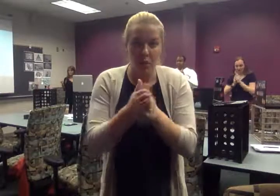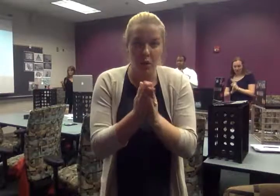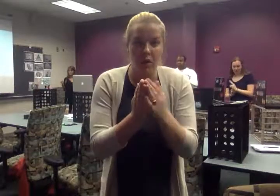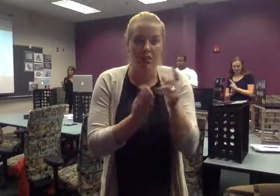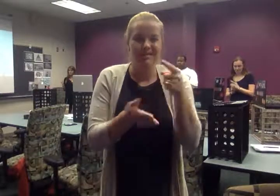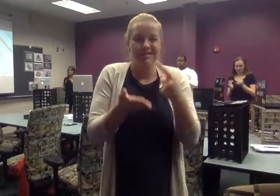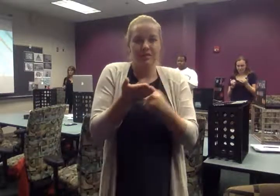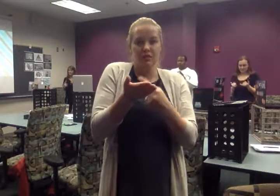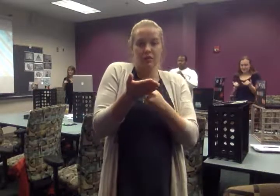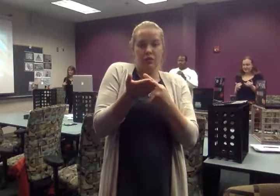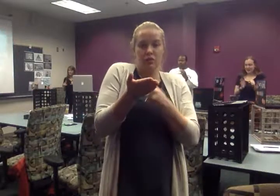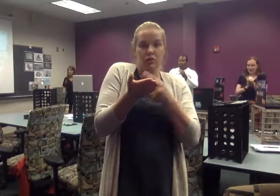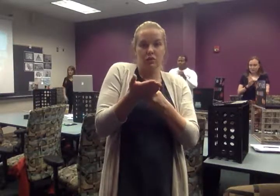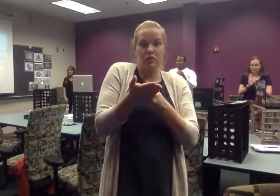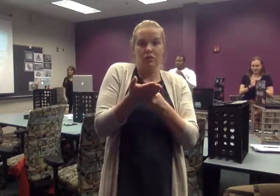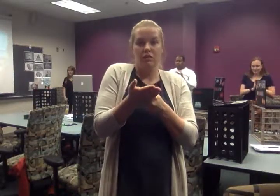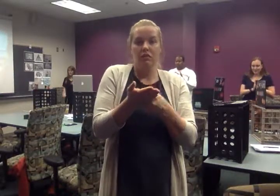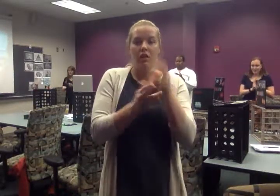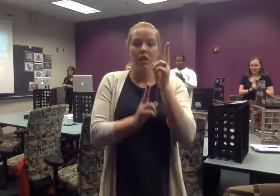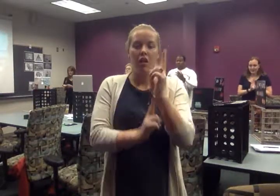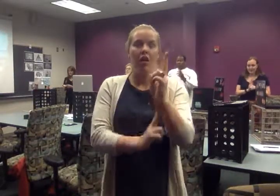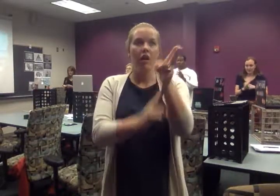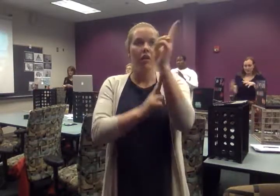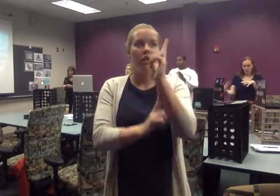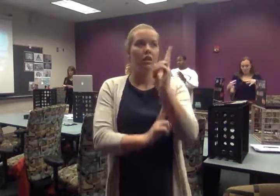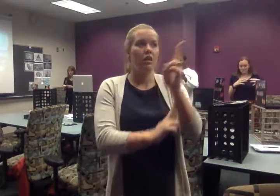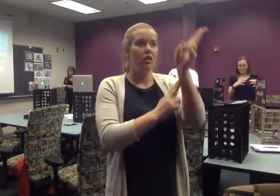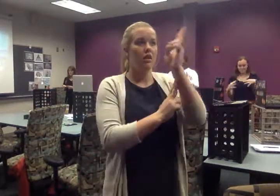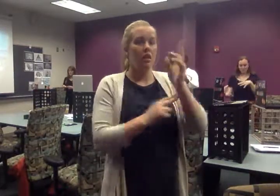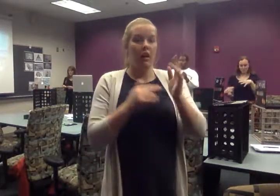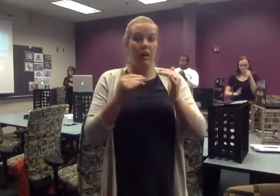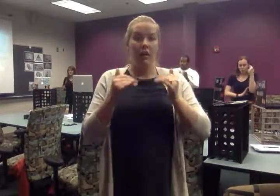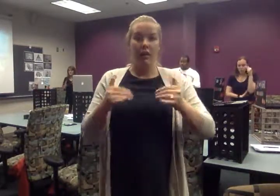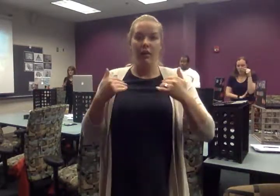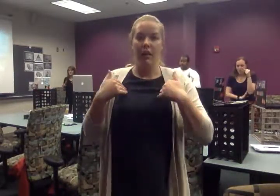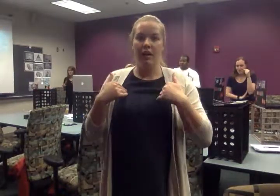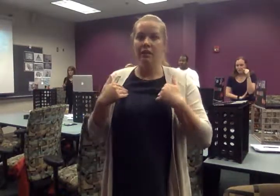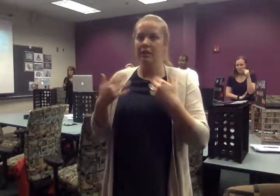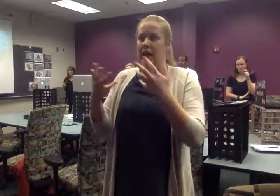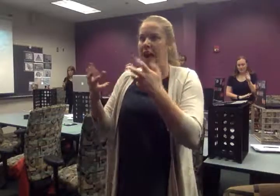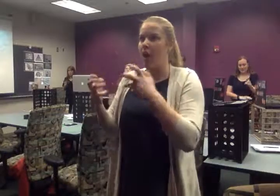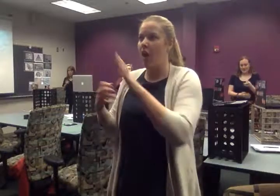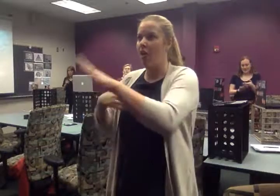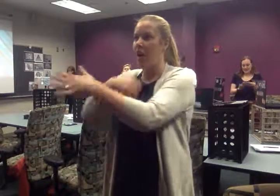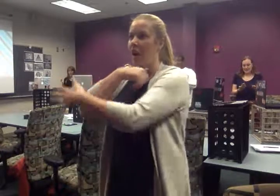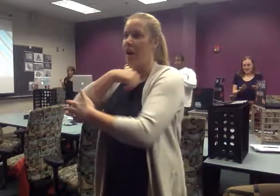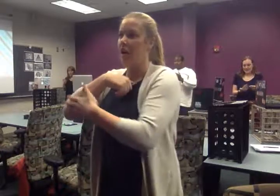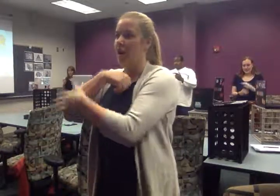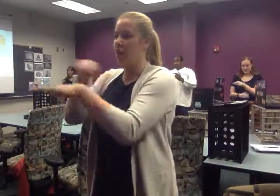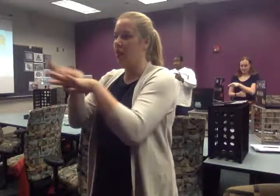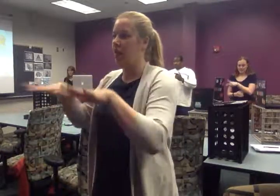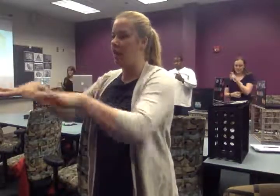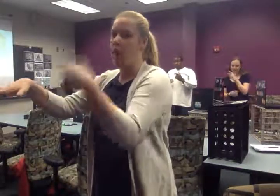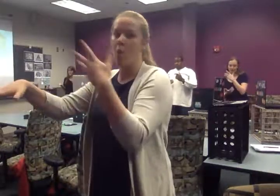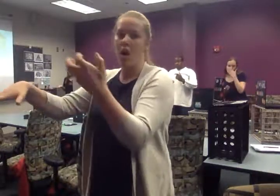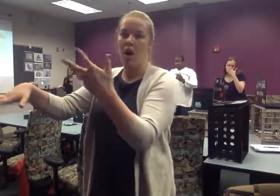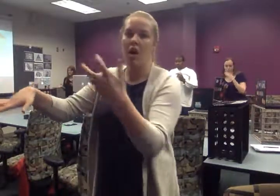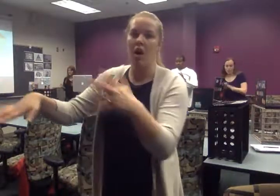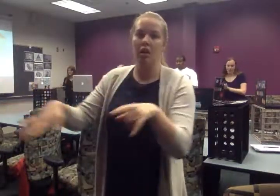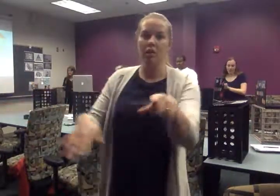state-based warfare. Armies started fighting over things like territory and resources rather than like kidnapped wives. So Donofrio, it's time